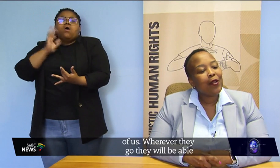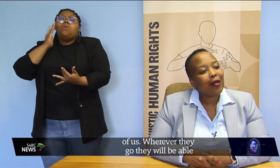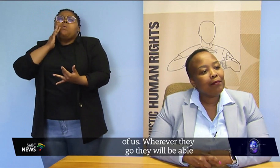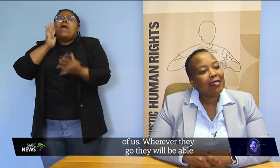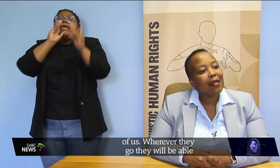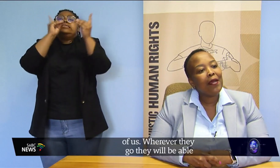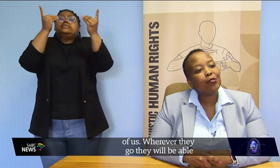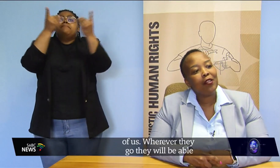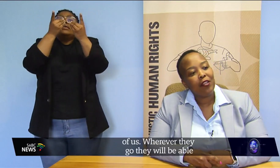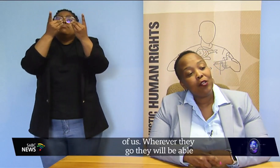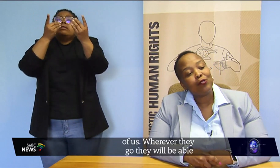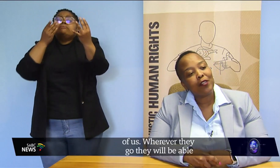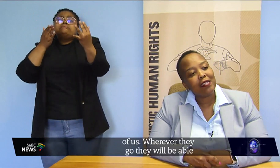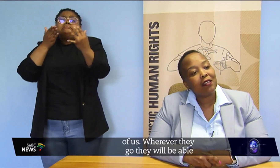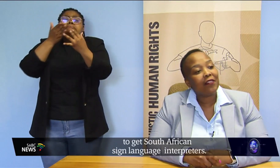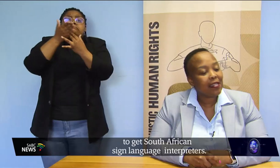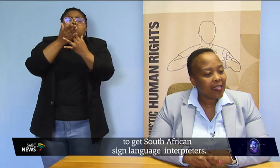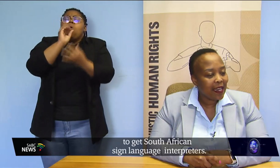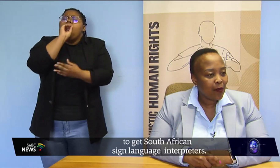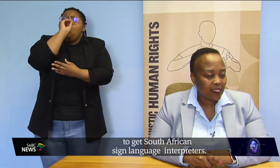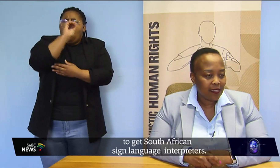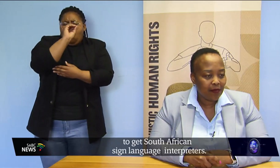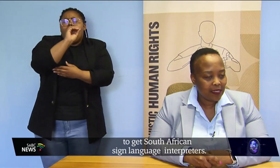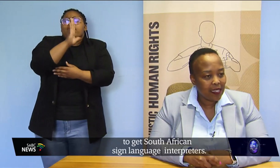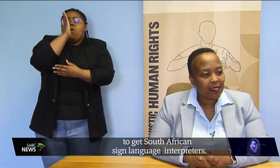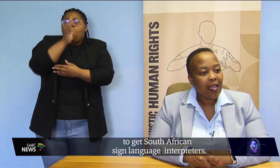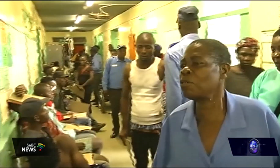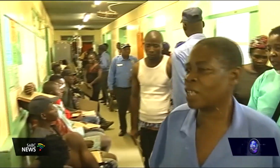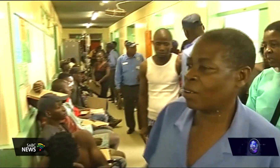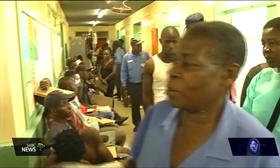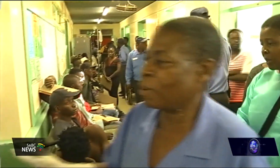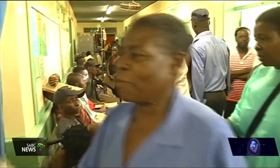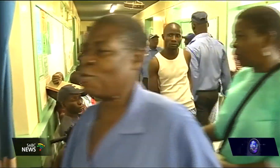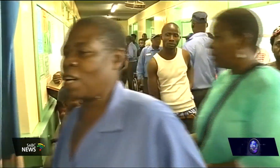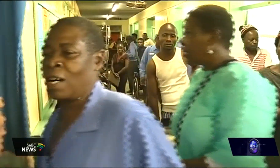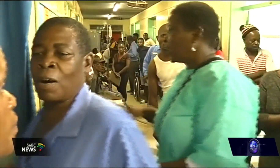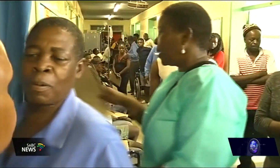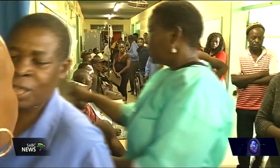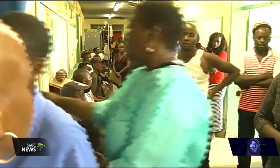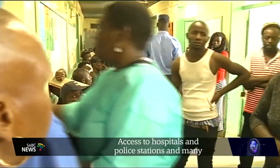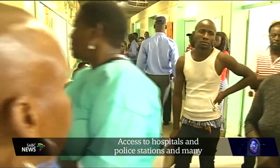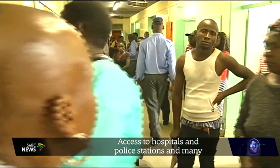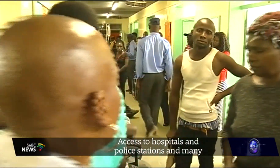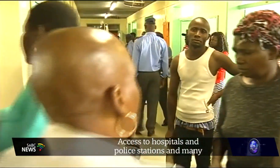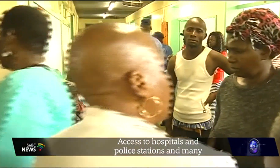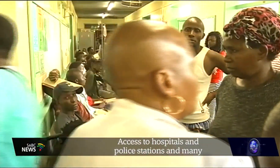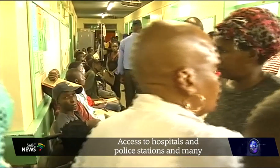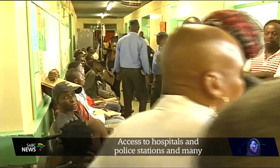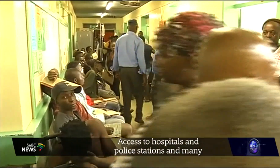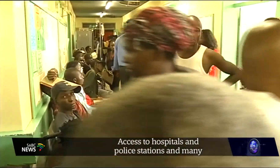ile gore ba dira phetolelo e le yo tsona di South African Sign Language interpreters. Ho ntse ho na le diphepetso tse